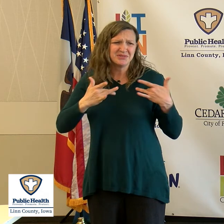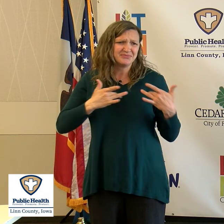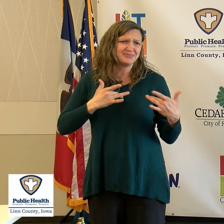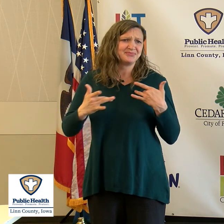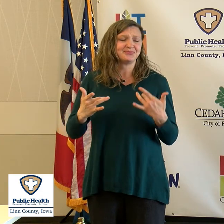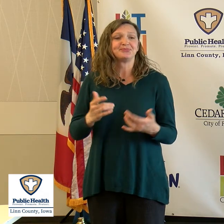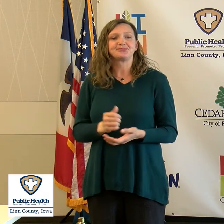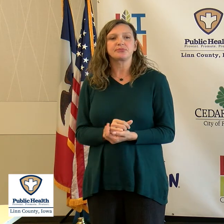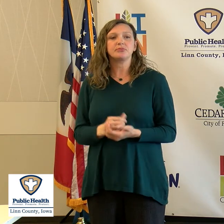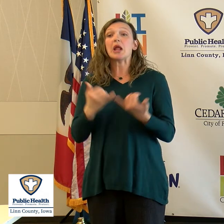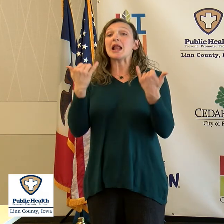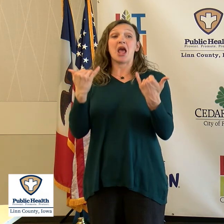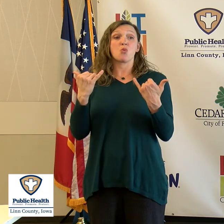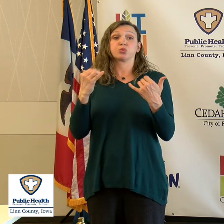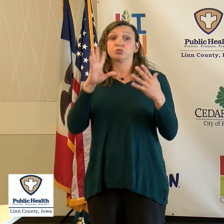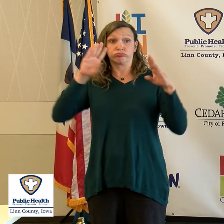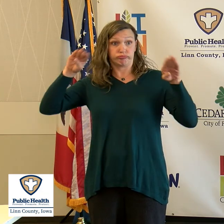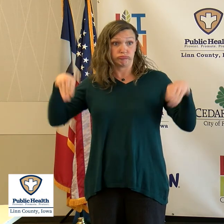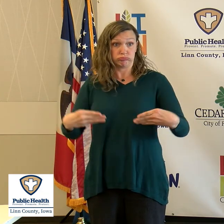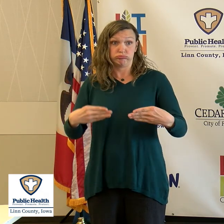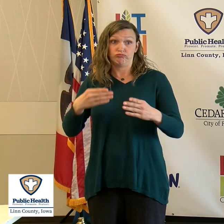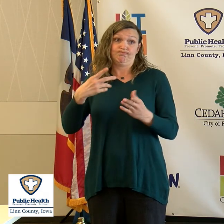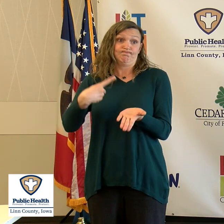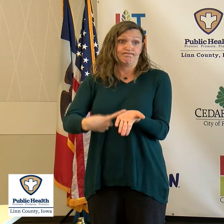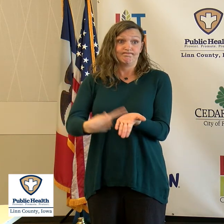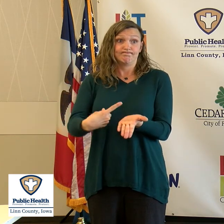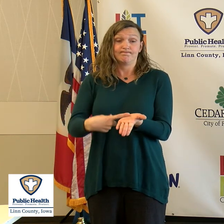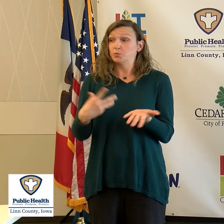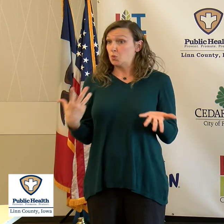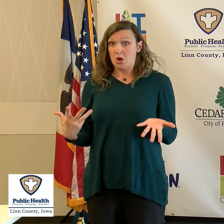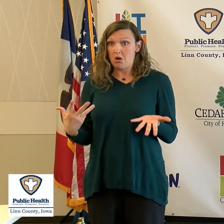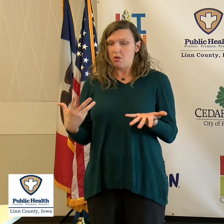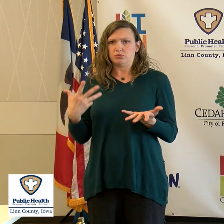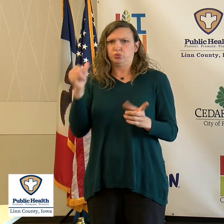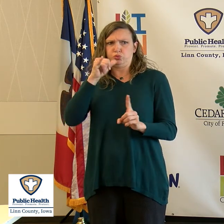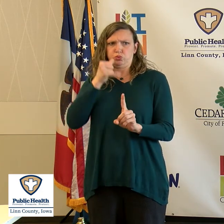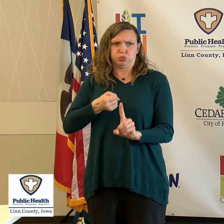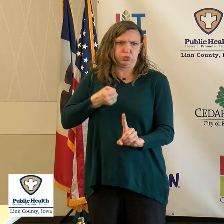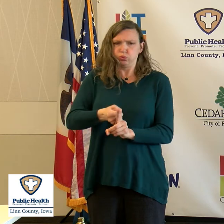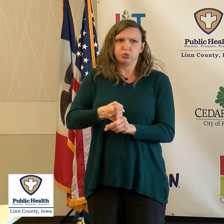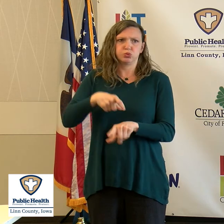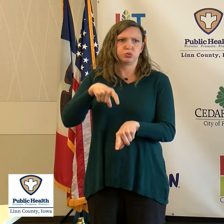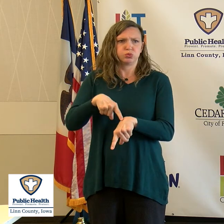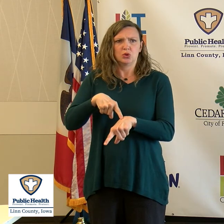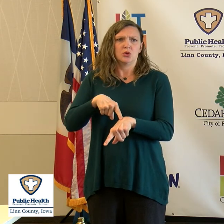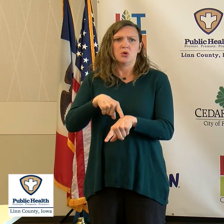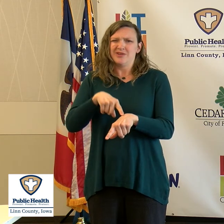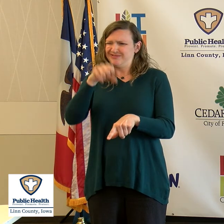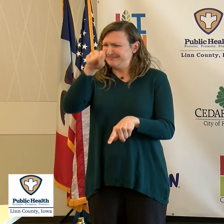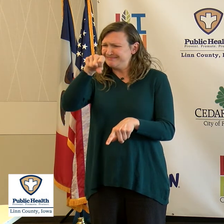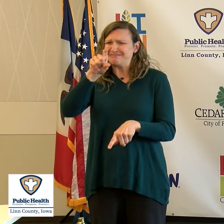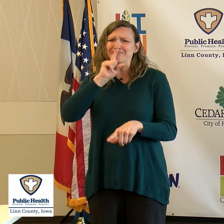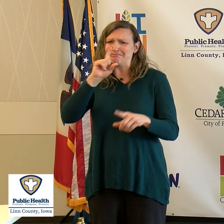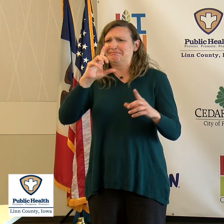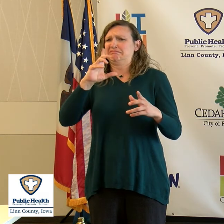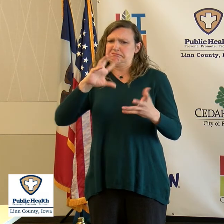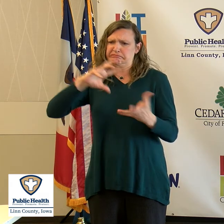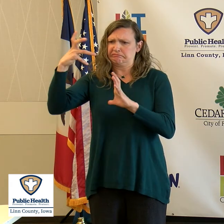but now it has come to a head, and we may be facing a crisis within a